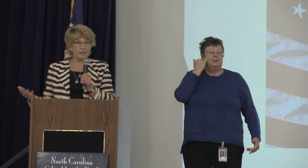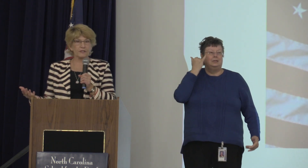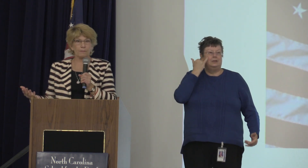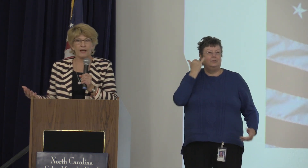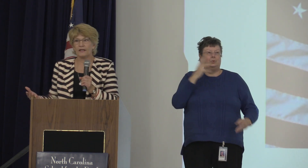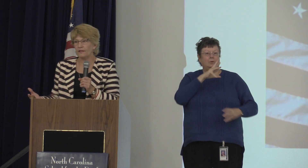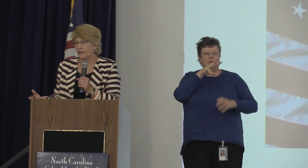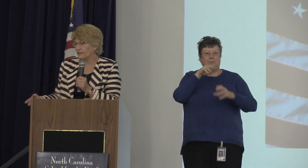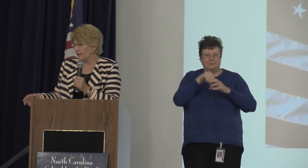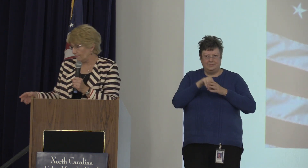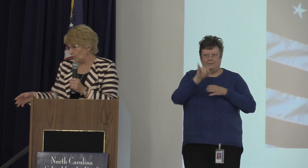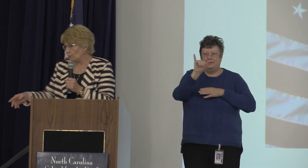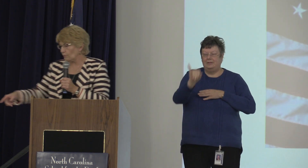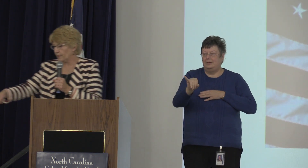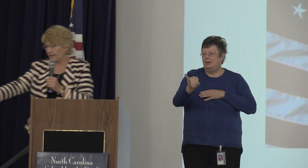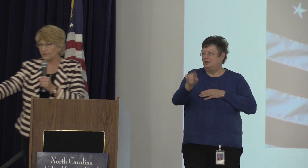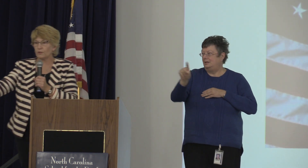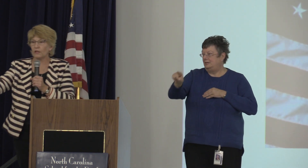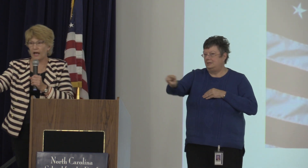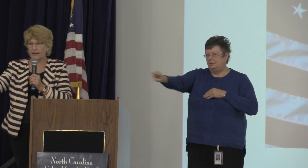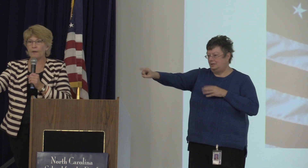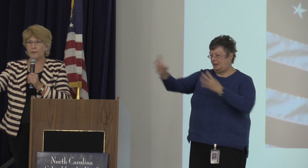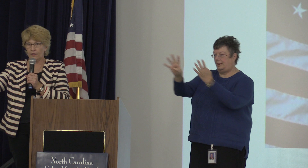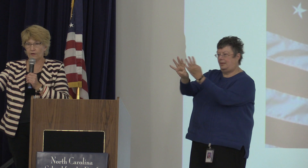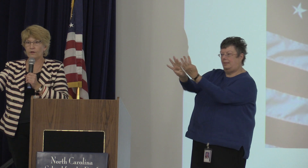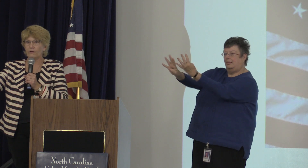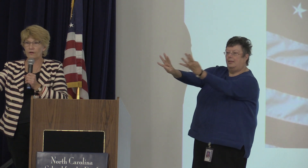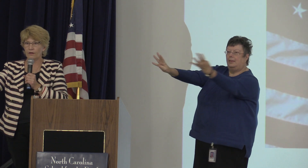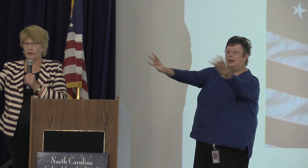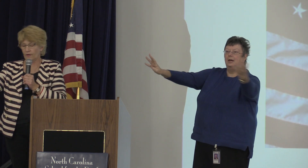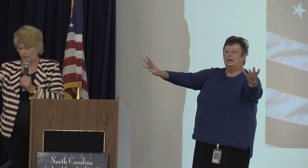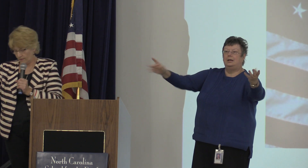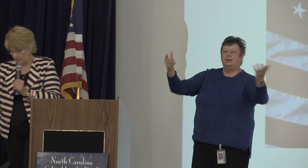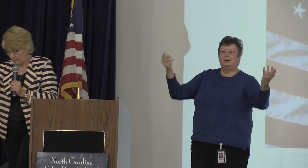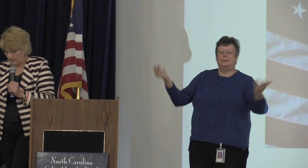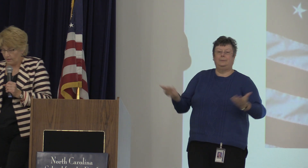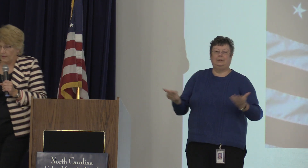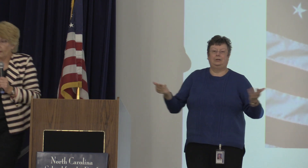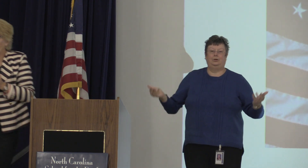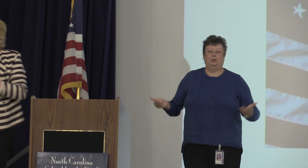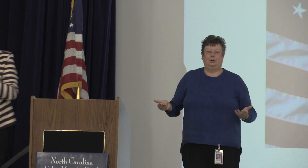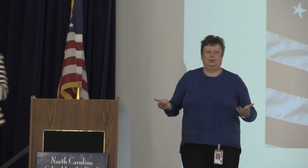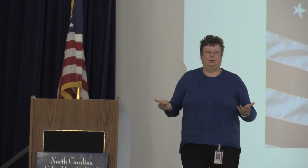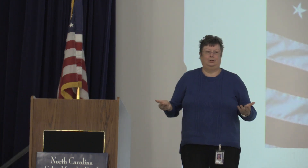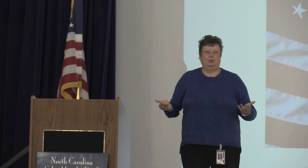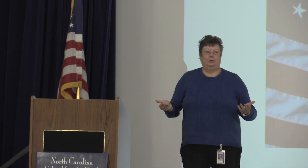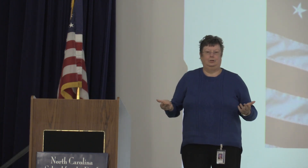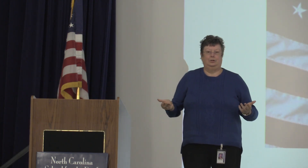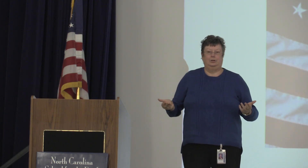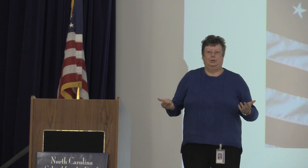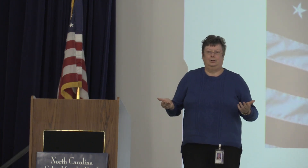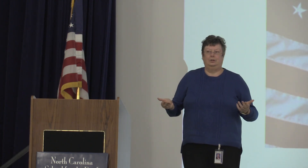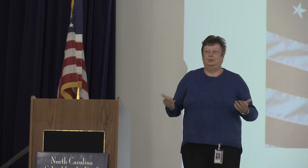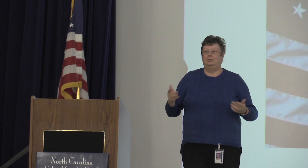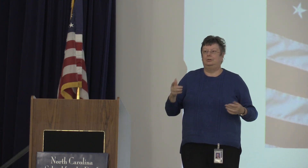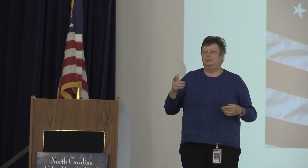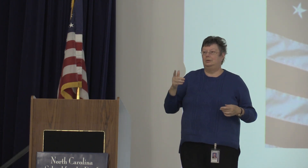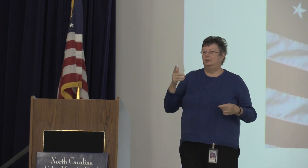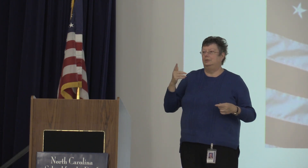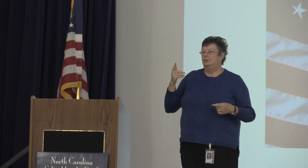to participate in this, if you will begin to line up here, and